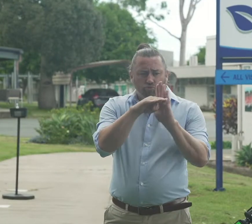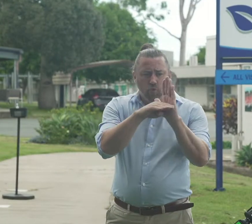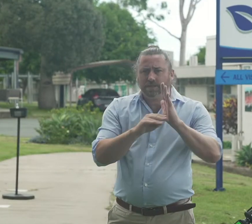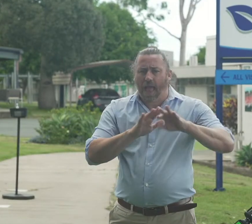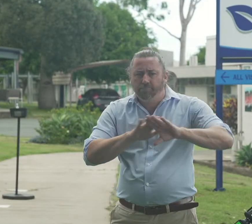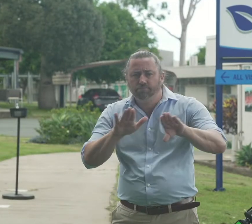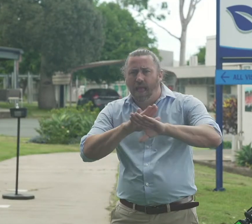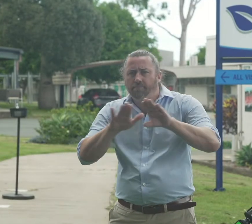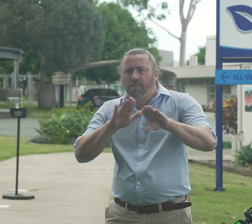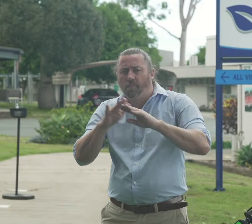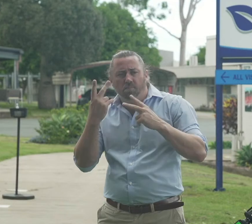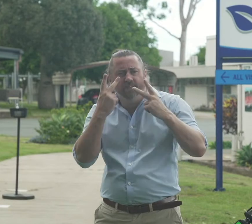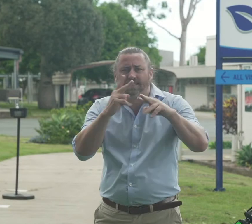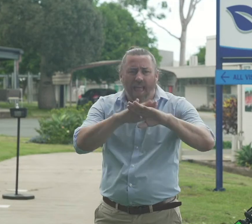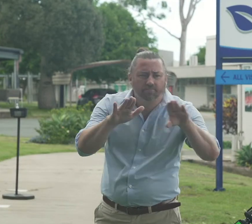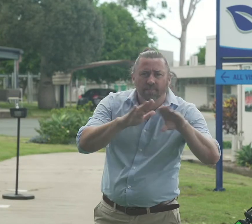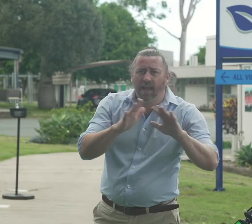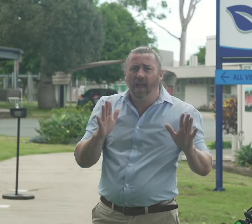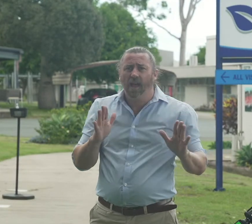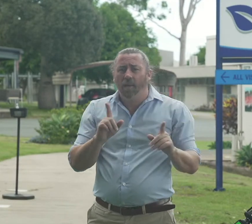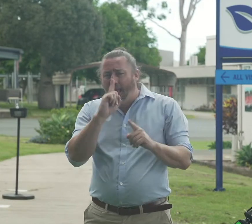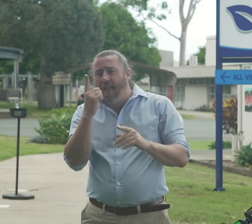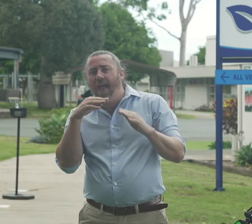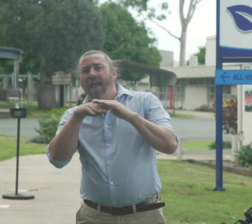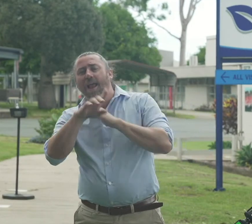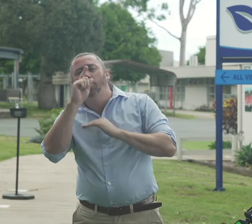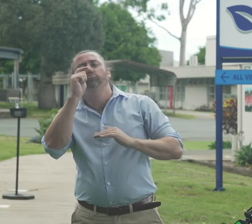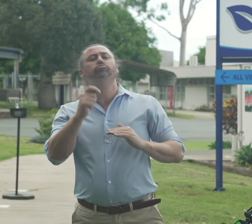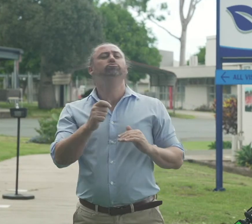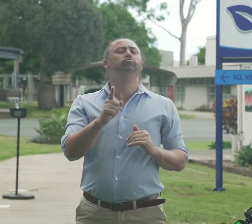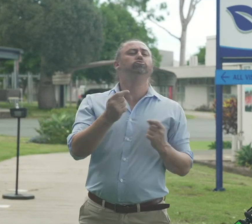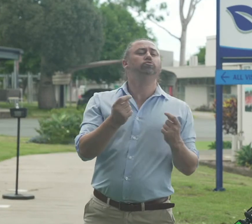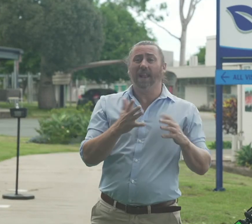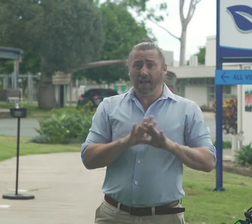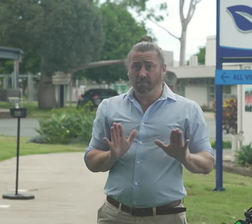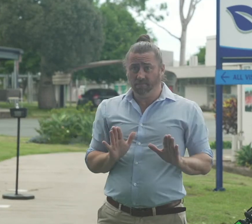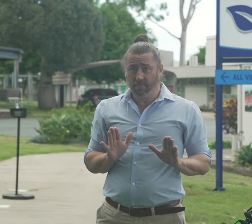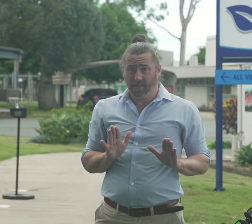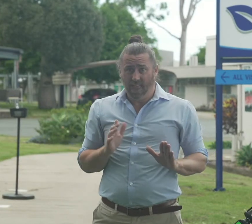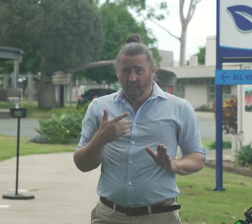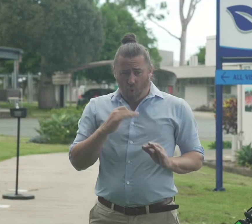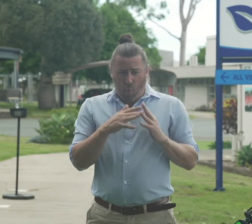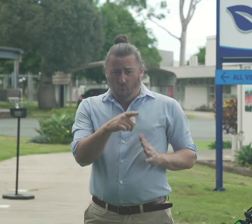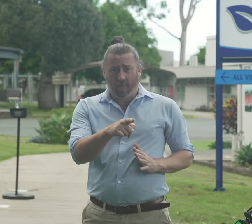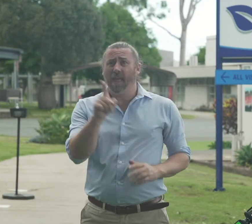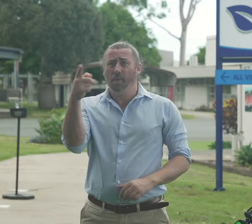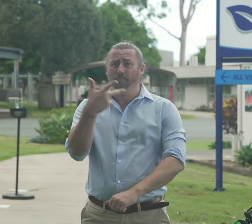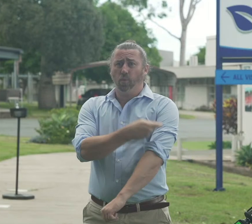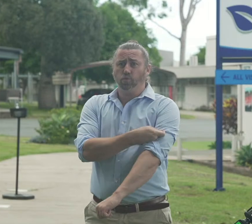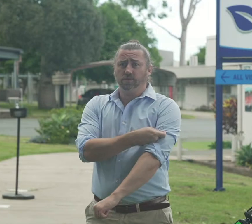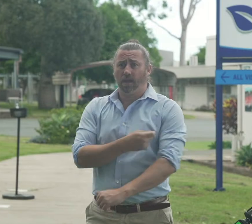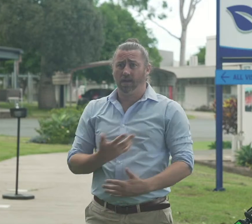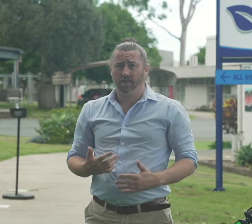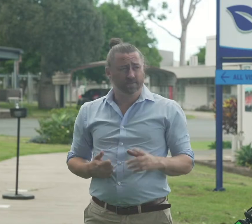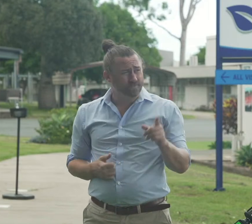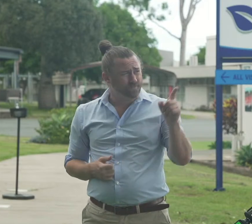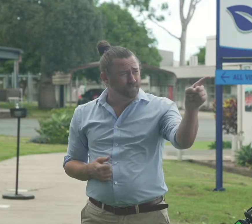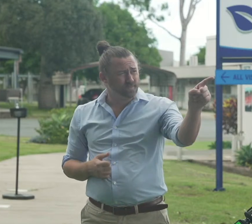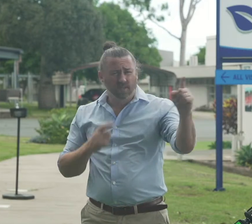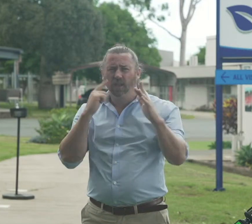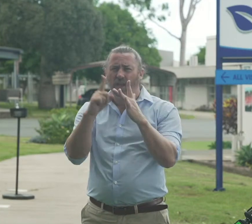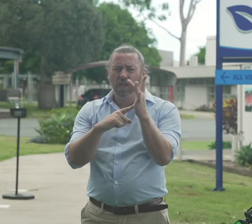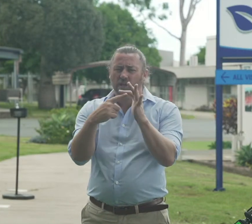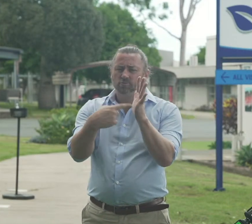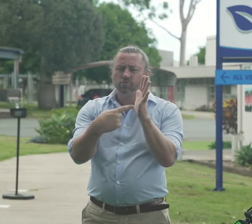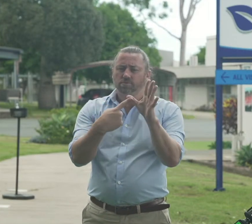is getting the booster, because we know the booster works. So more restrictions is not the answer. Dr. Gerard, back to Jeddah aged care. Do we have any updates